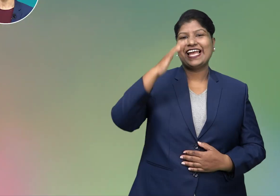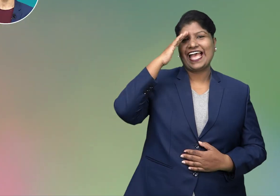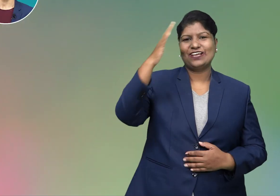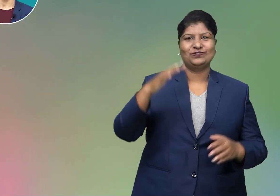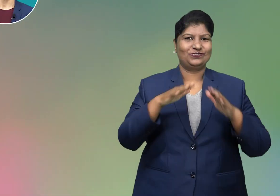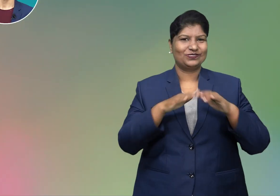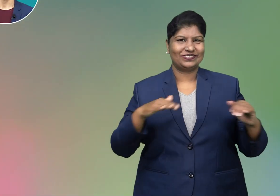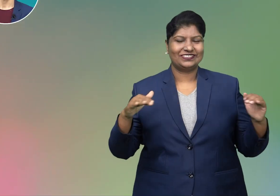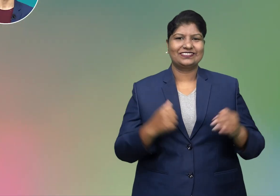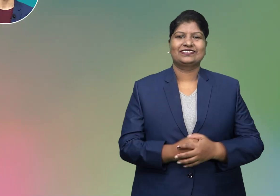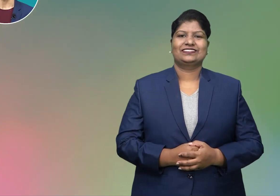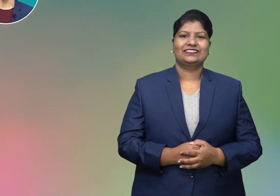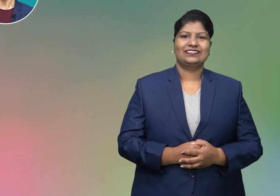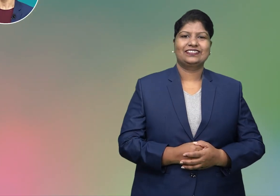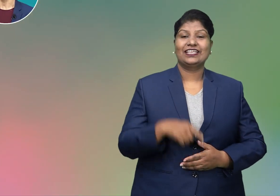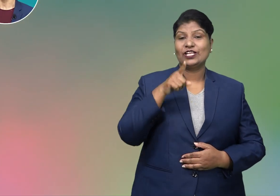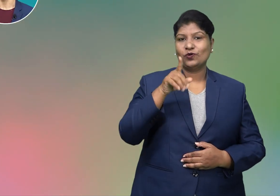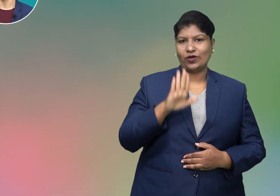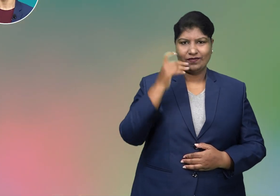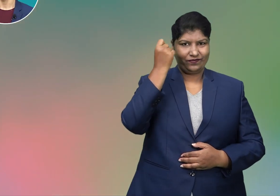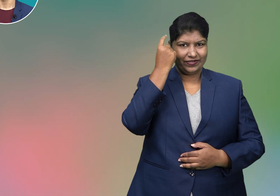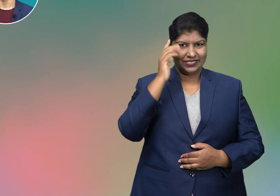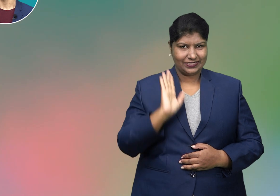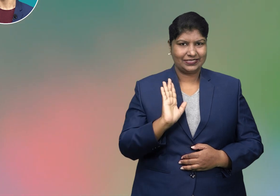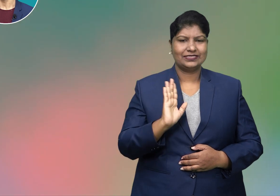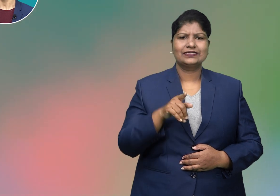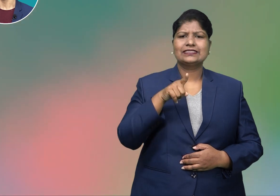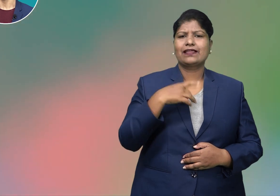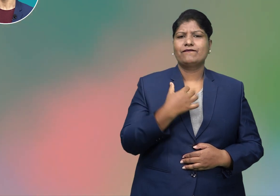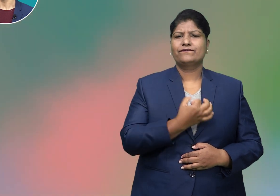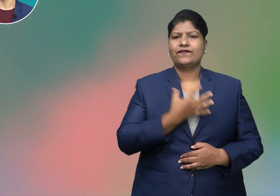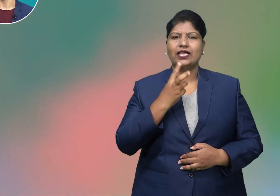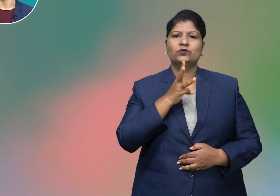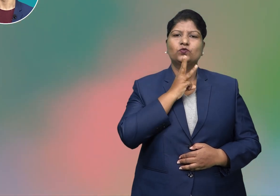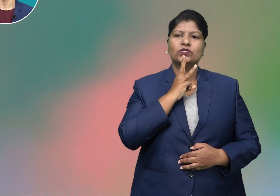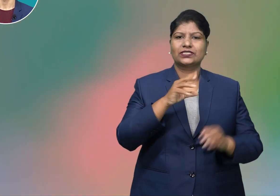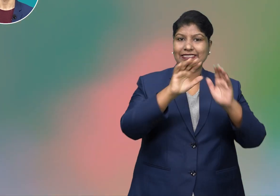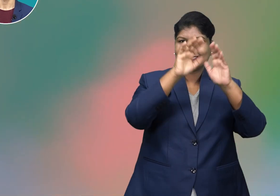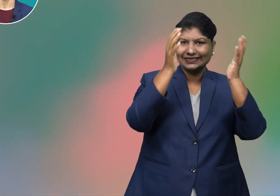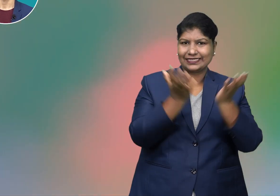Hello students! You have understood the freshwater ecosystem.